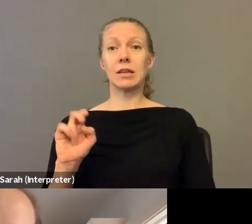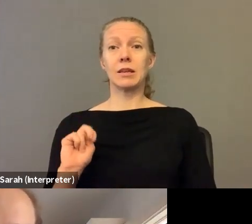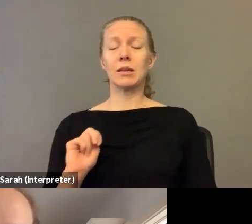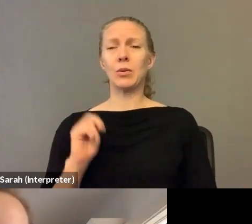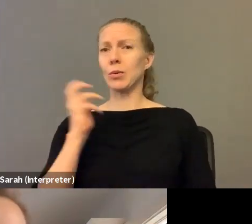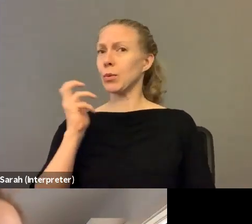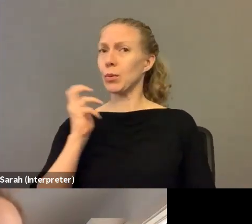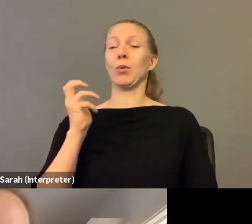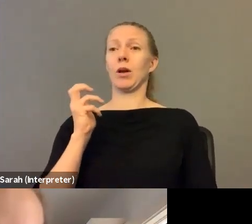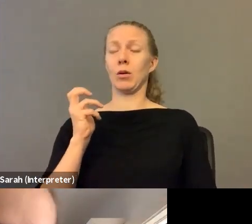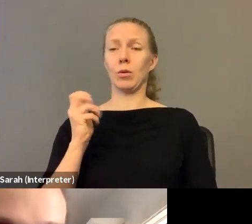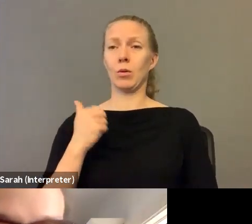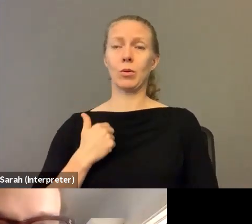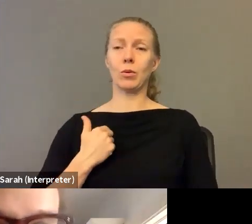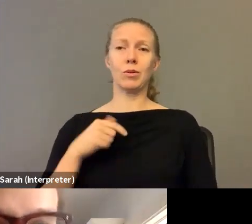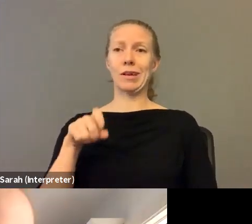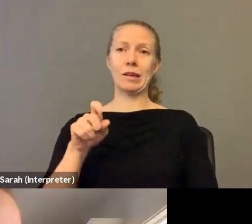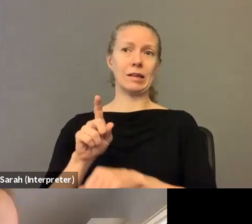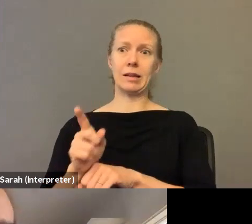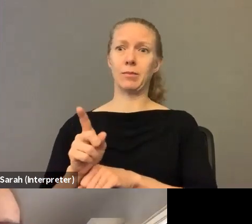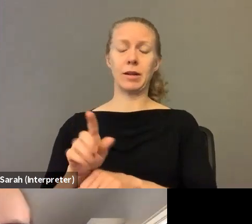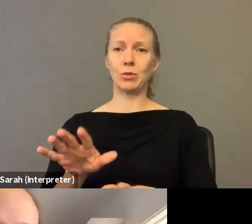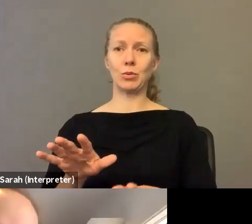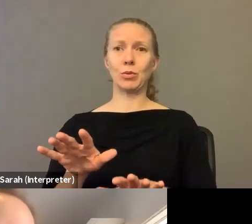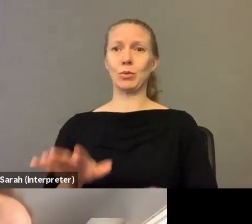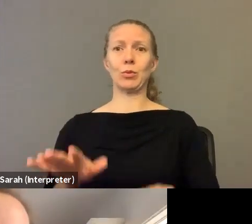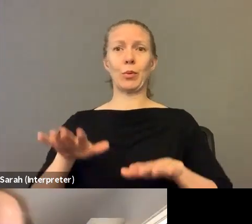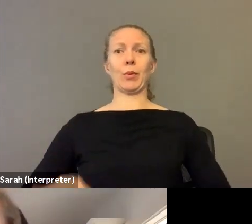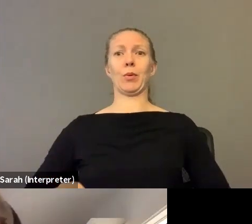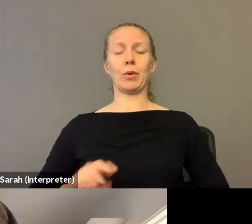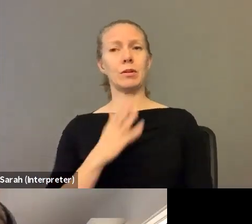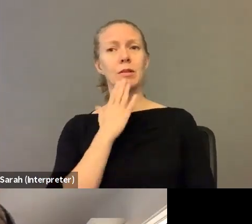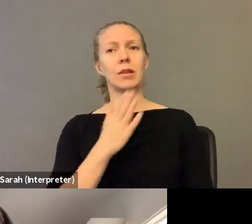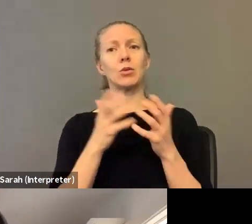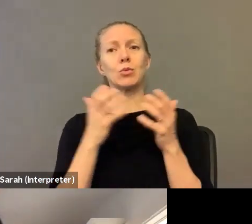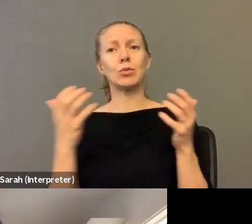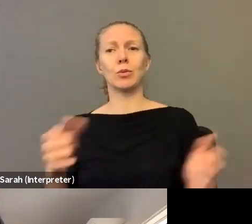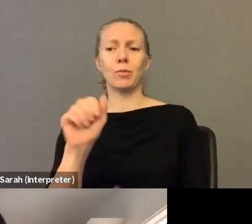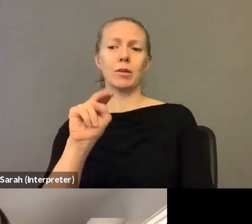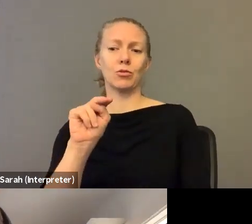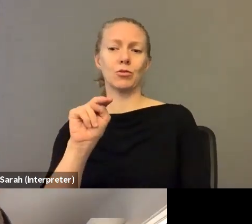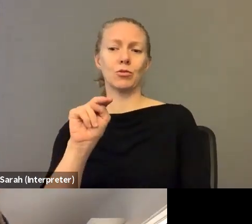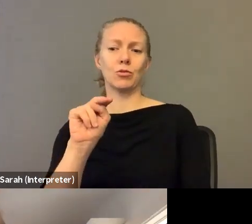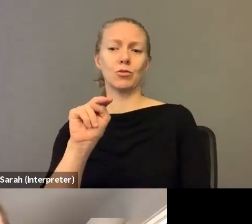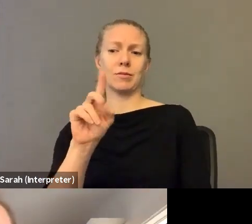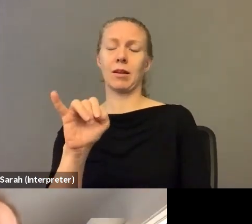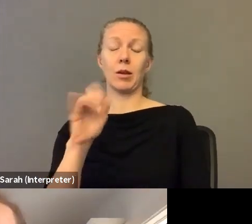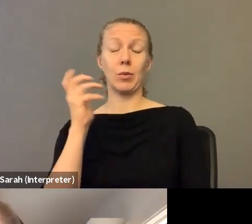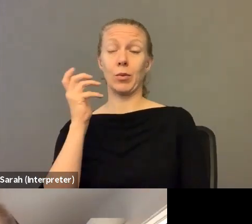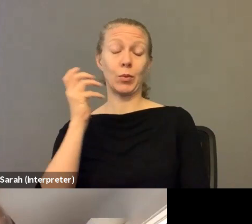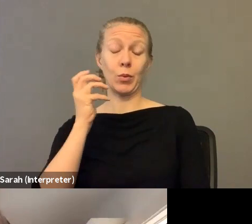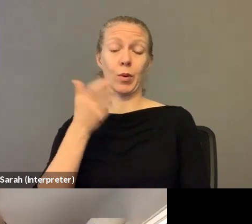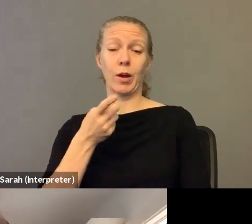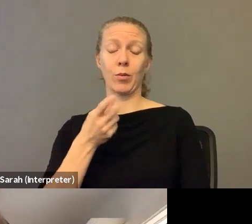Oof. That's going to take me a minute to settle down. Thank you so much, Nandi. That was stunning,